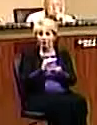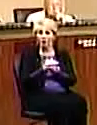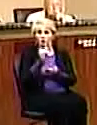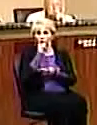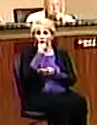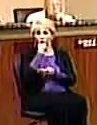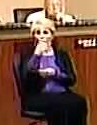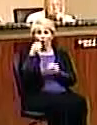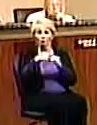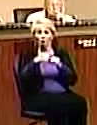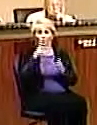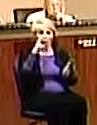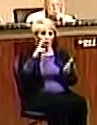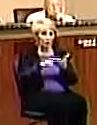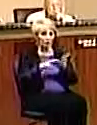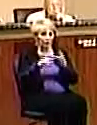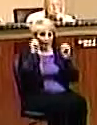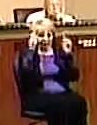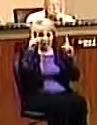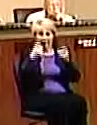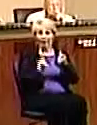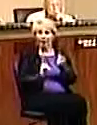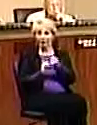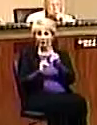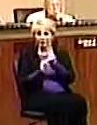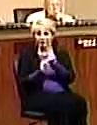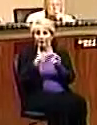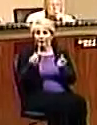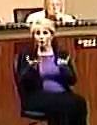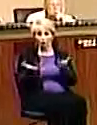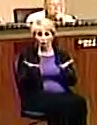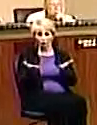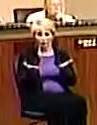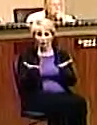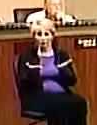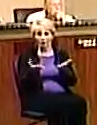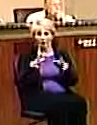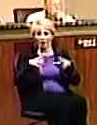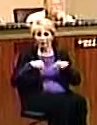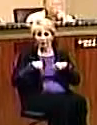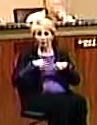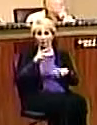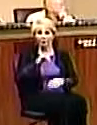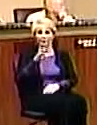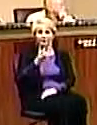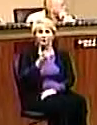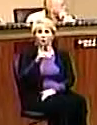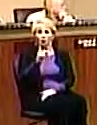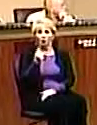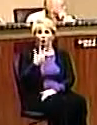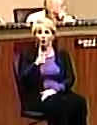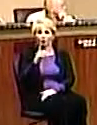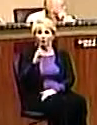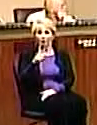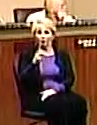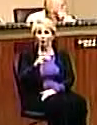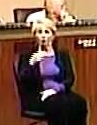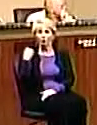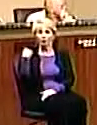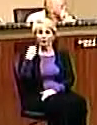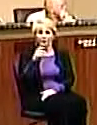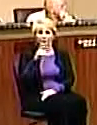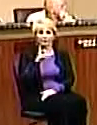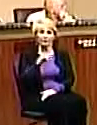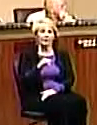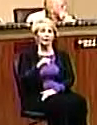research, education, advocacy, and service. Adopted this the 6th day of May, 2013. Mel Cohen, Mayor, Sally,